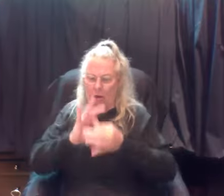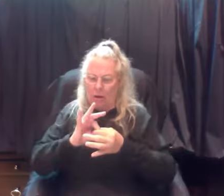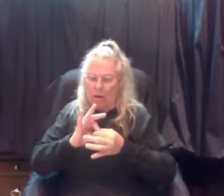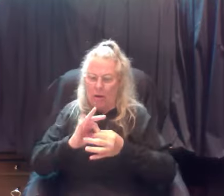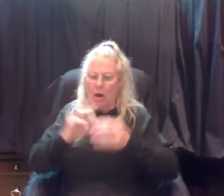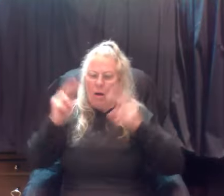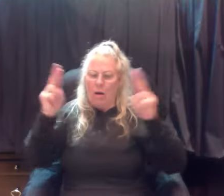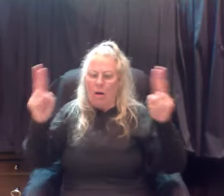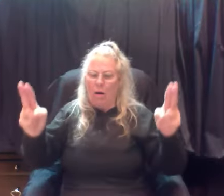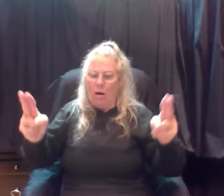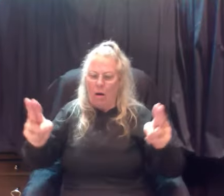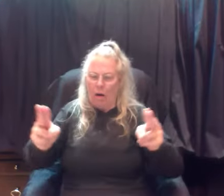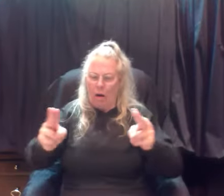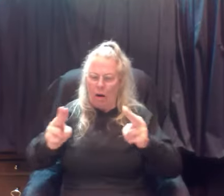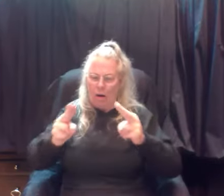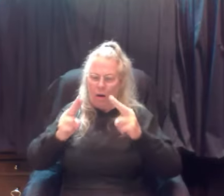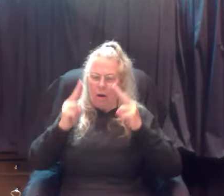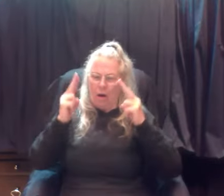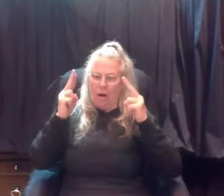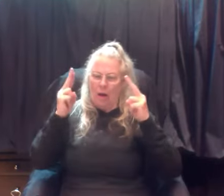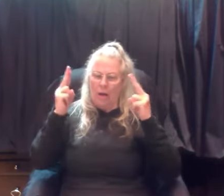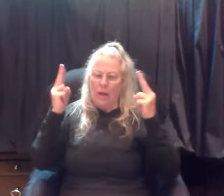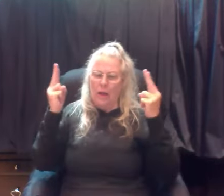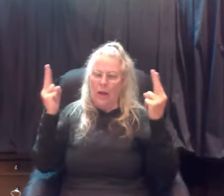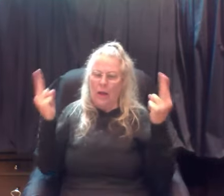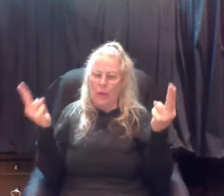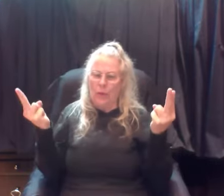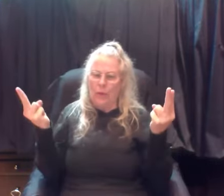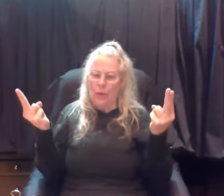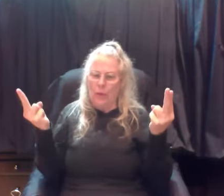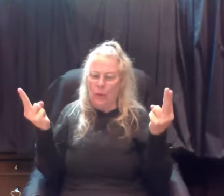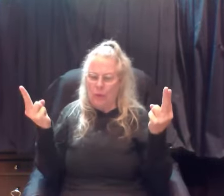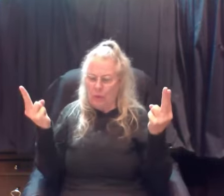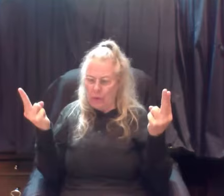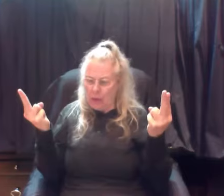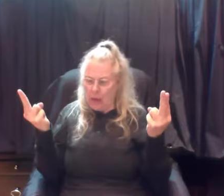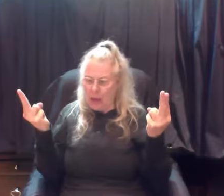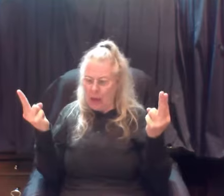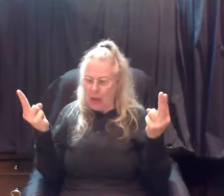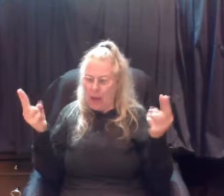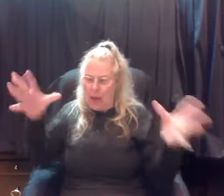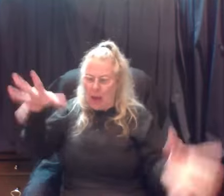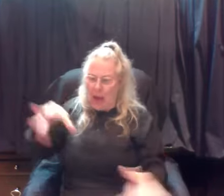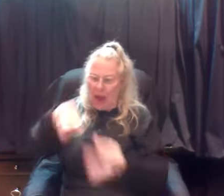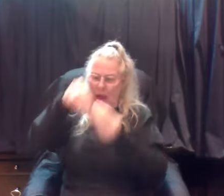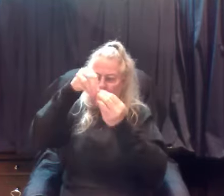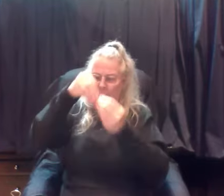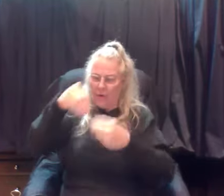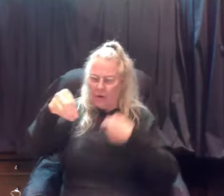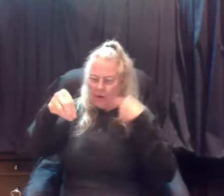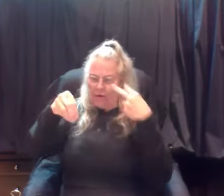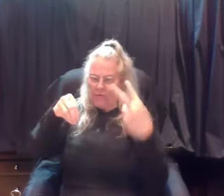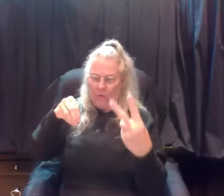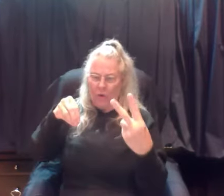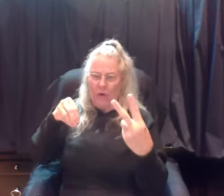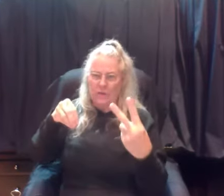alleluia alleluia